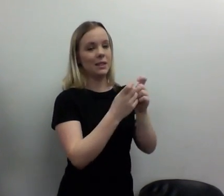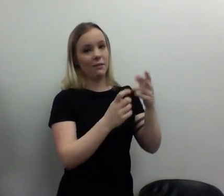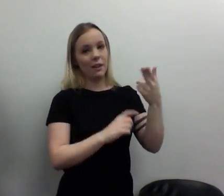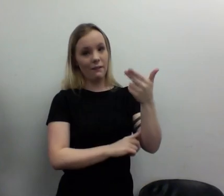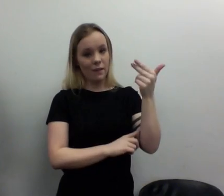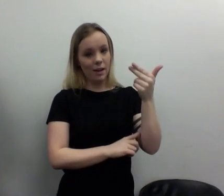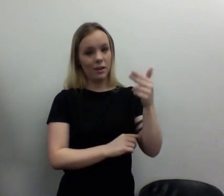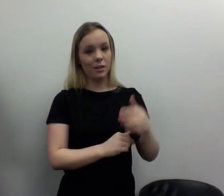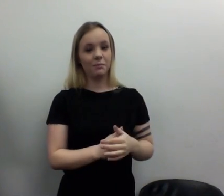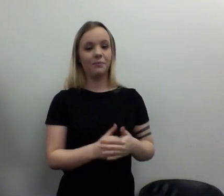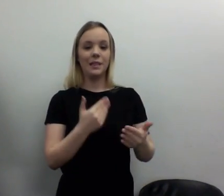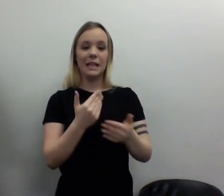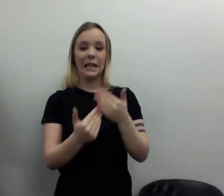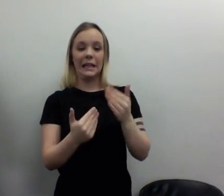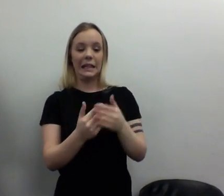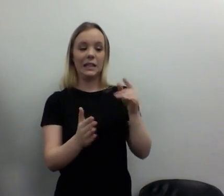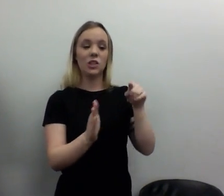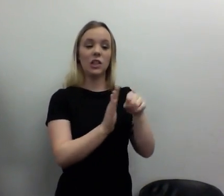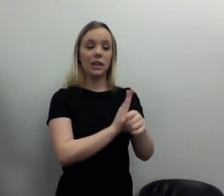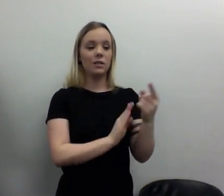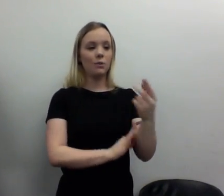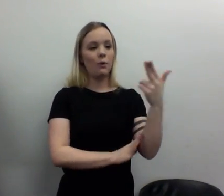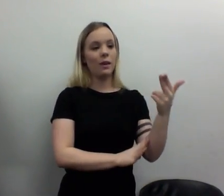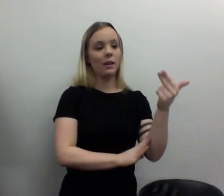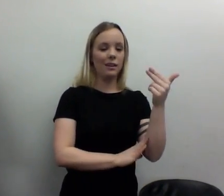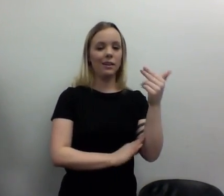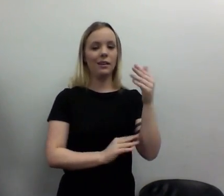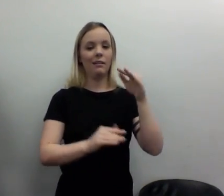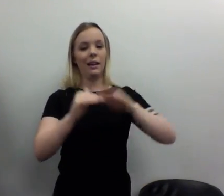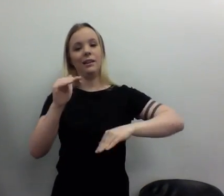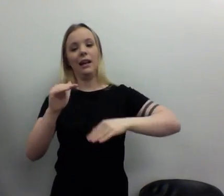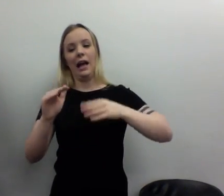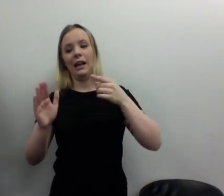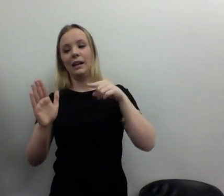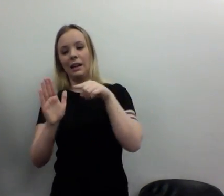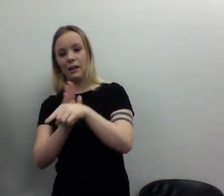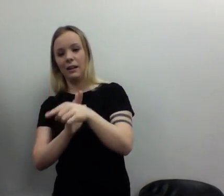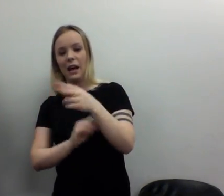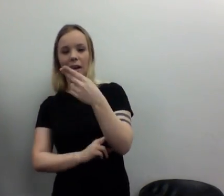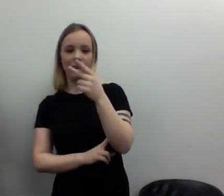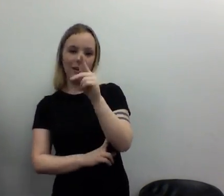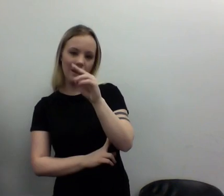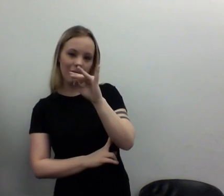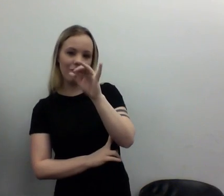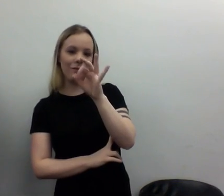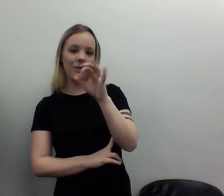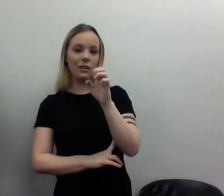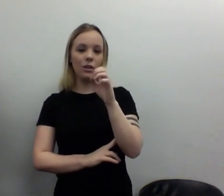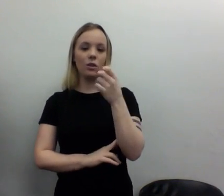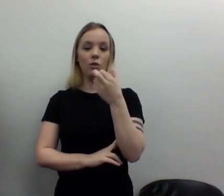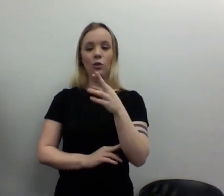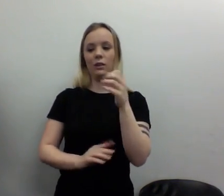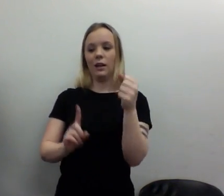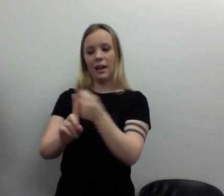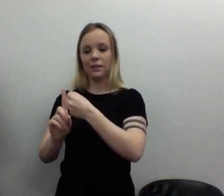with a gun than it is with a knife, a club, or your own hands. Nationally, about 65% of all homicides involve